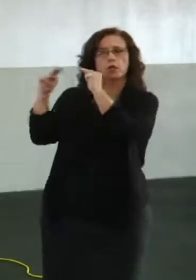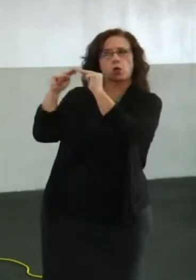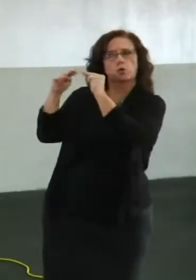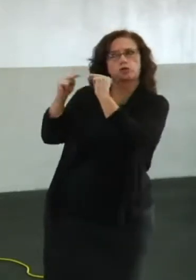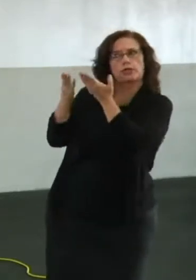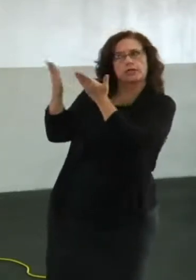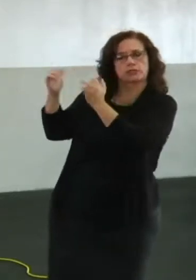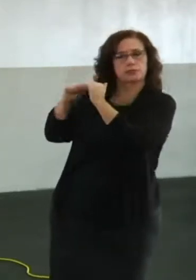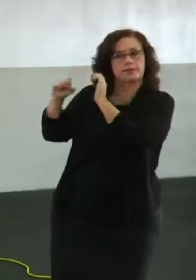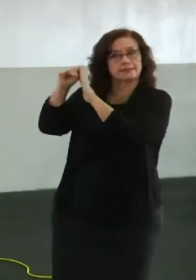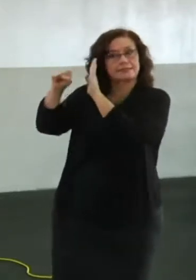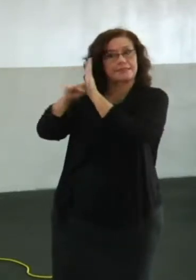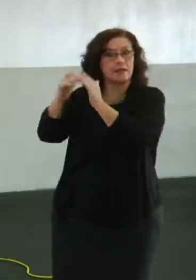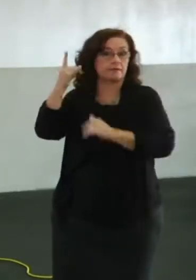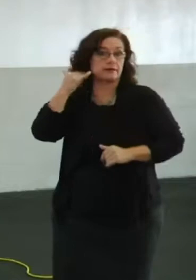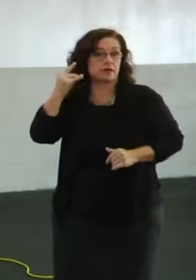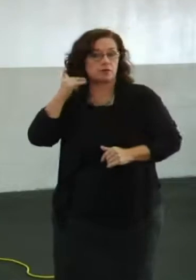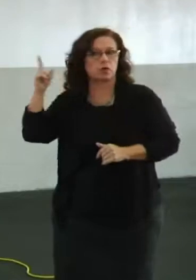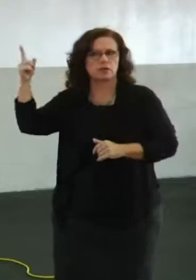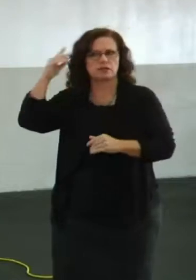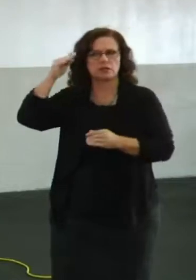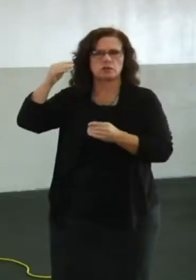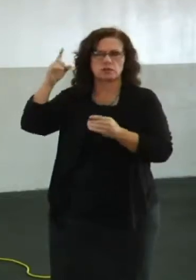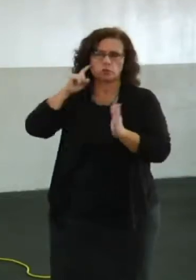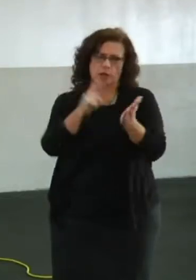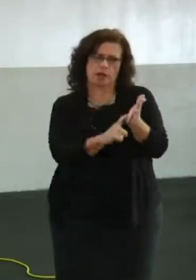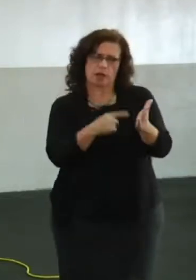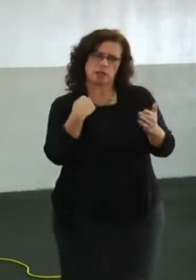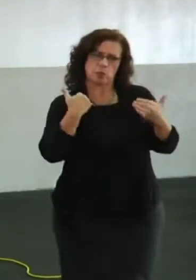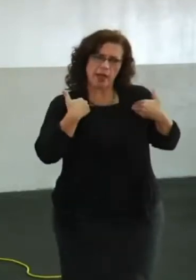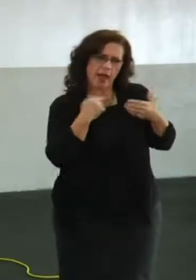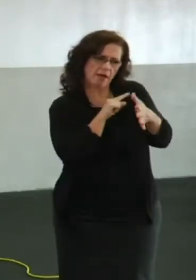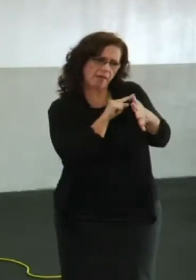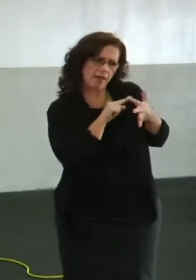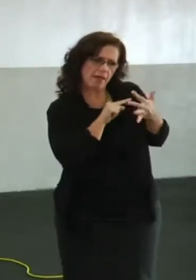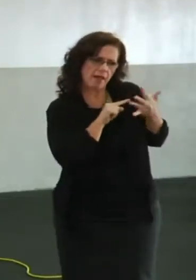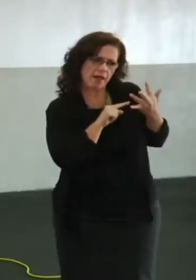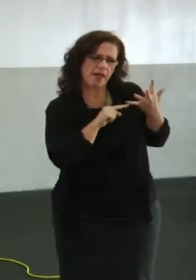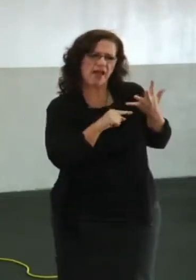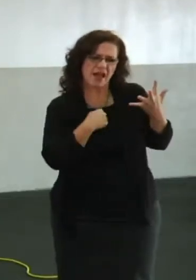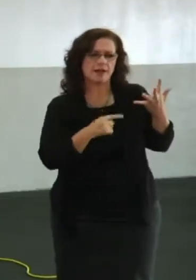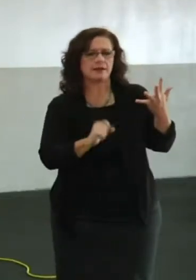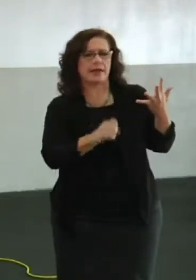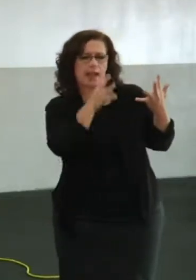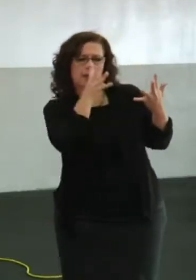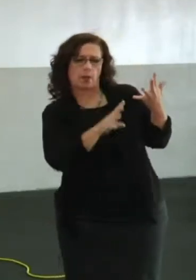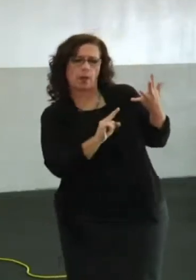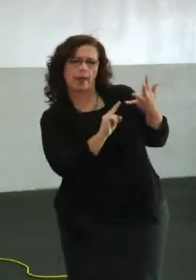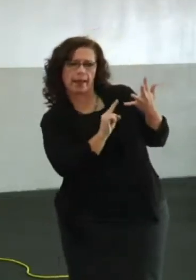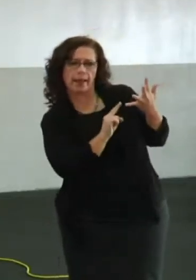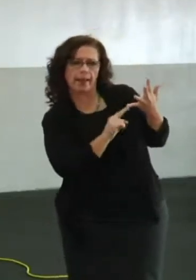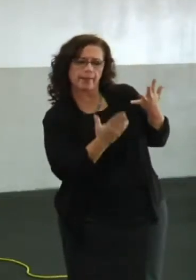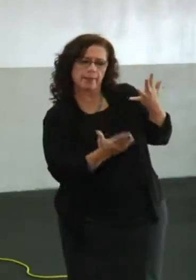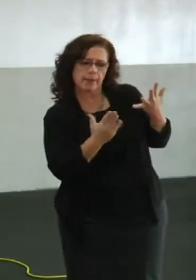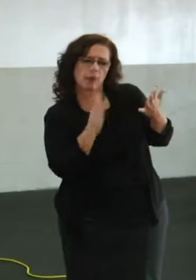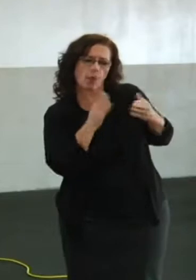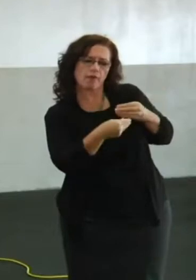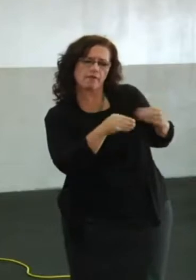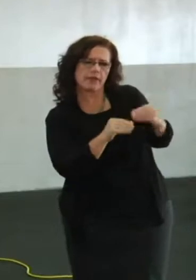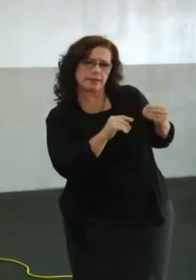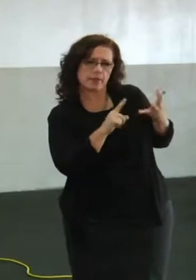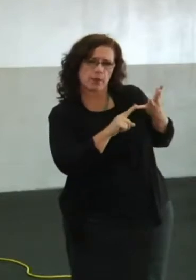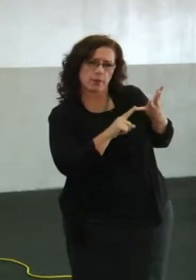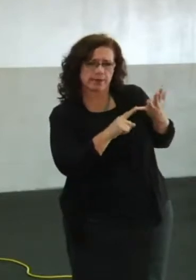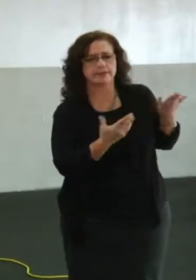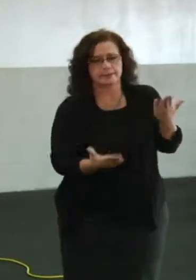excellent hospitalization capacity. Finally, in terms of our numbers, I'm happy to report, though, that today we are